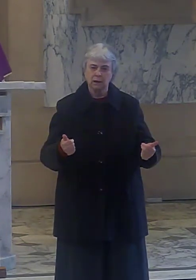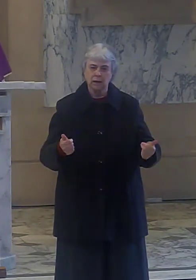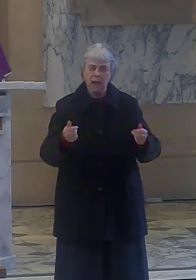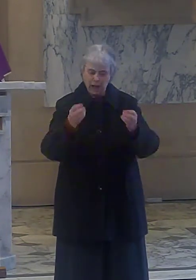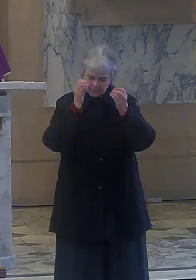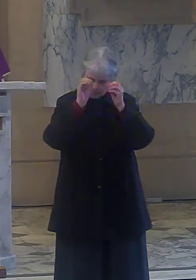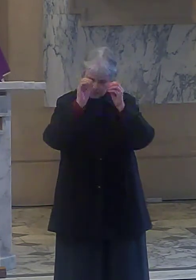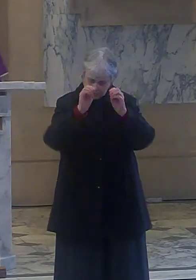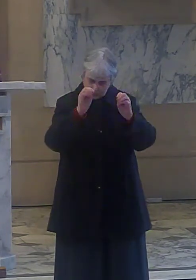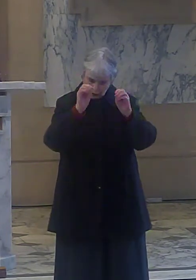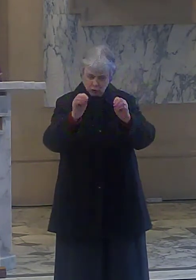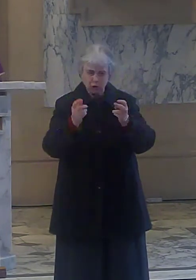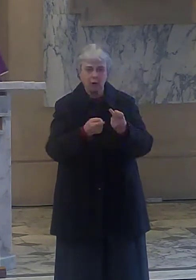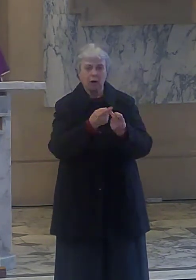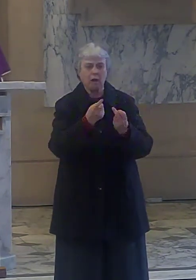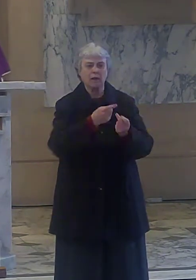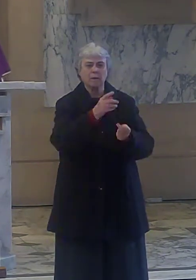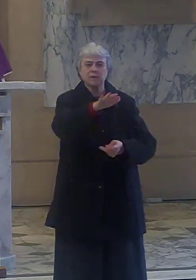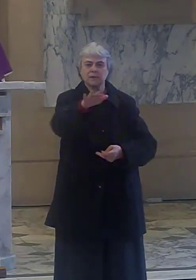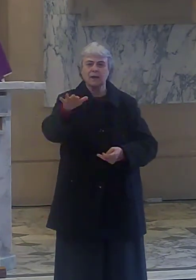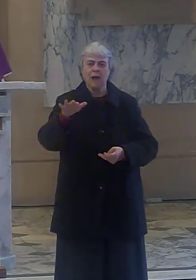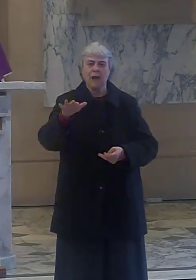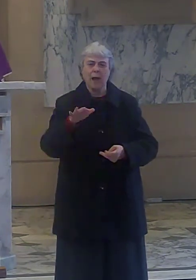others about jesus